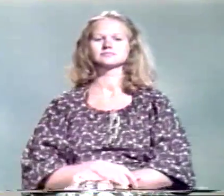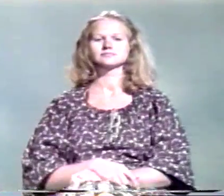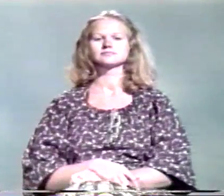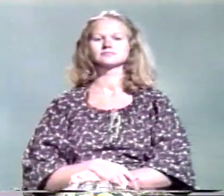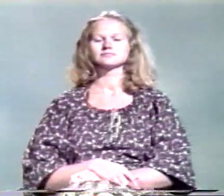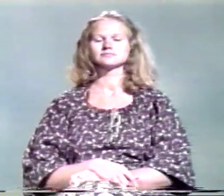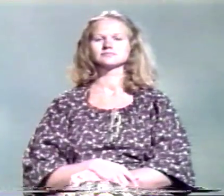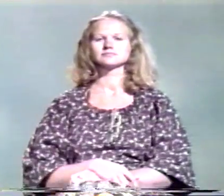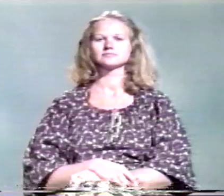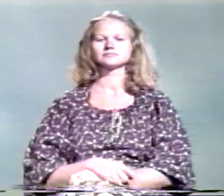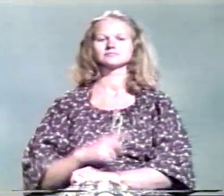Two people walking.